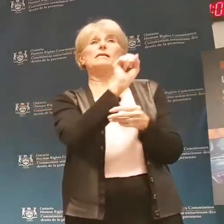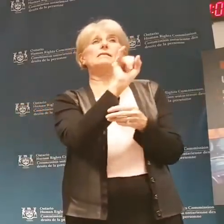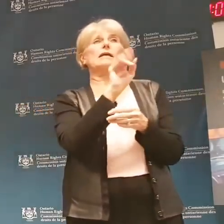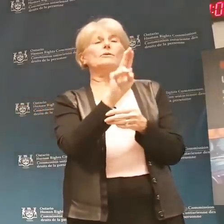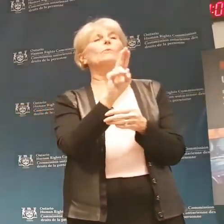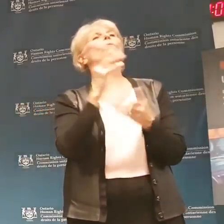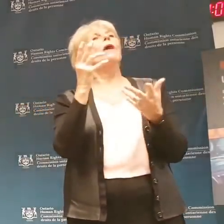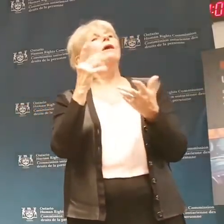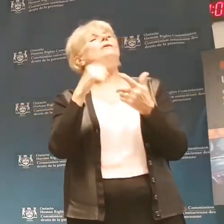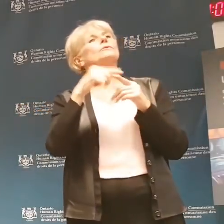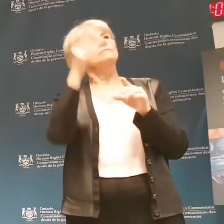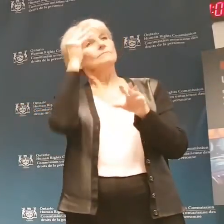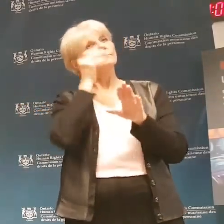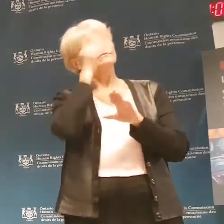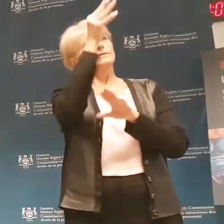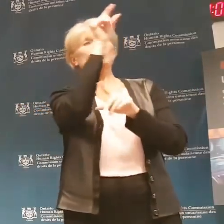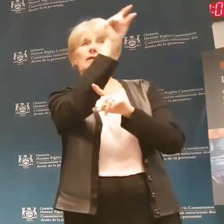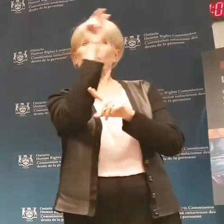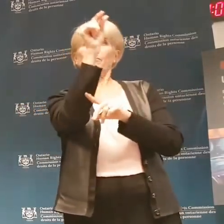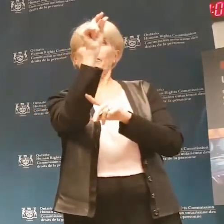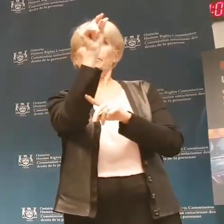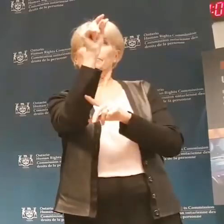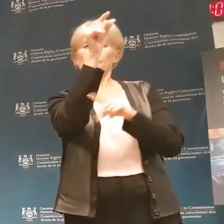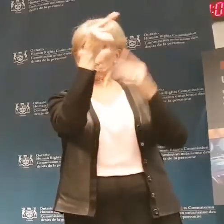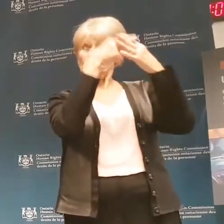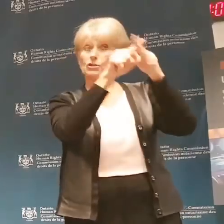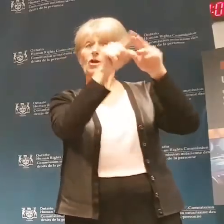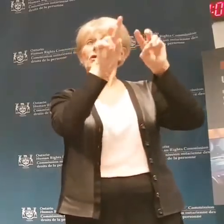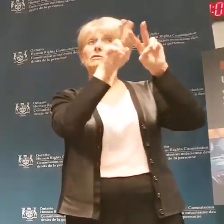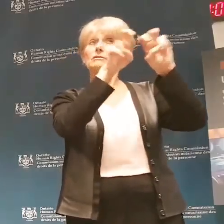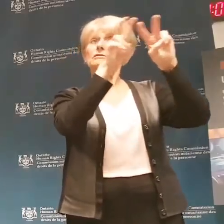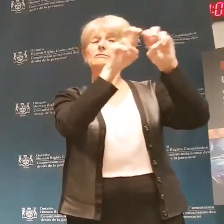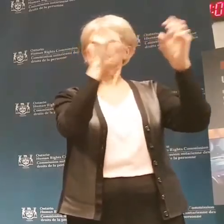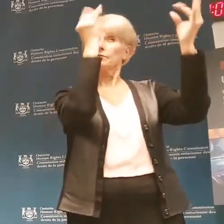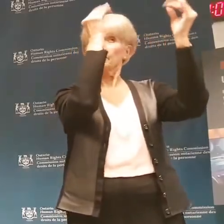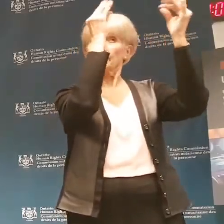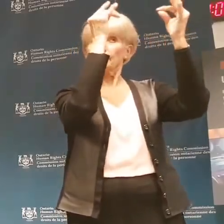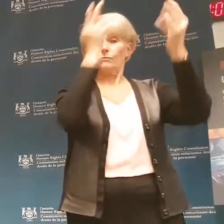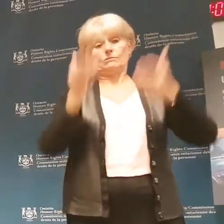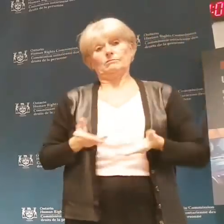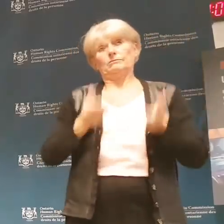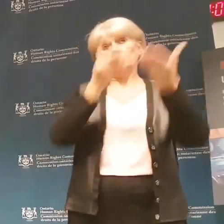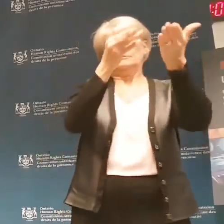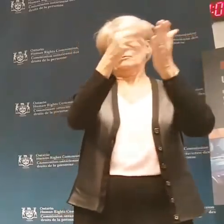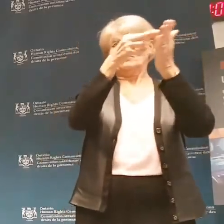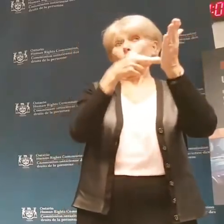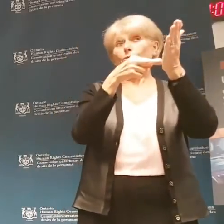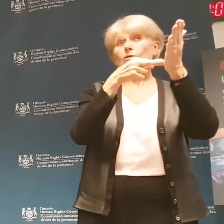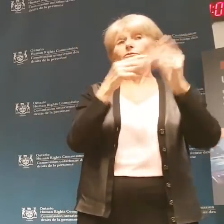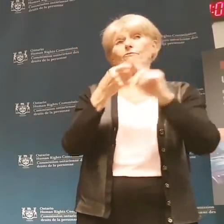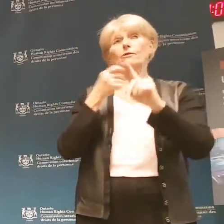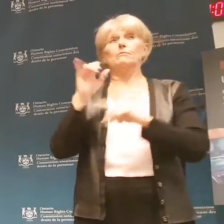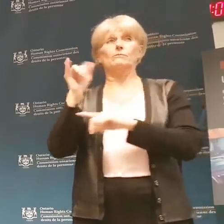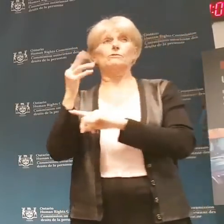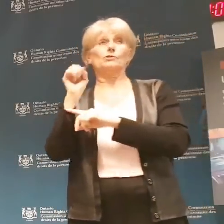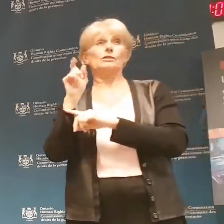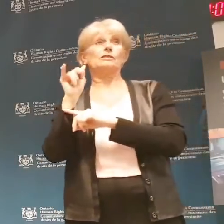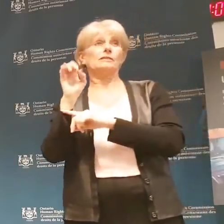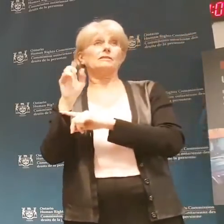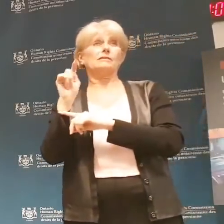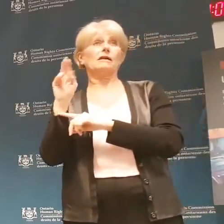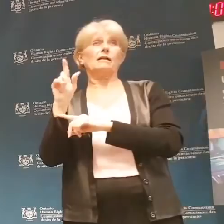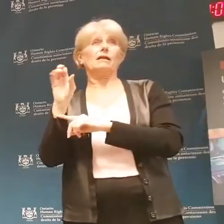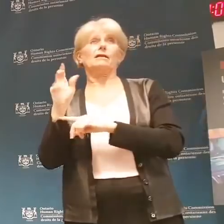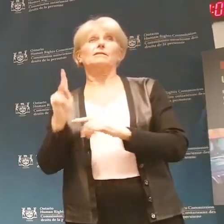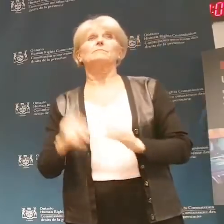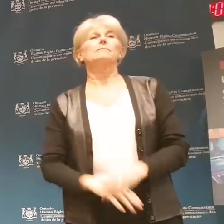to inform the government as it starts to think about what aspects of Justice Tulloch's report to implement.